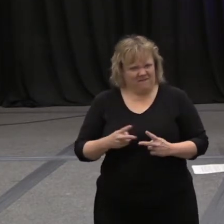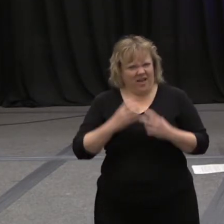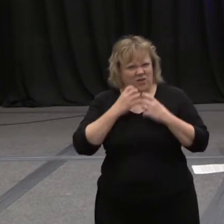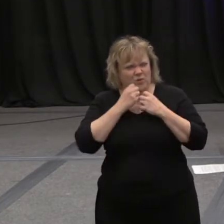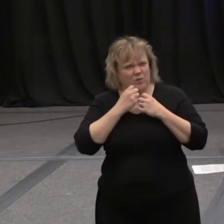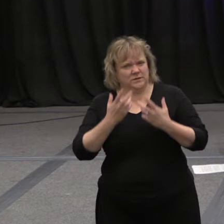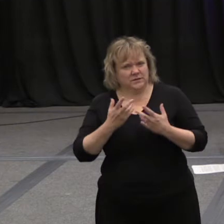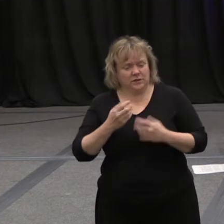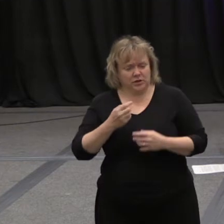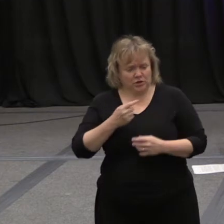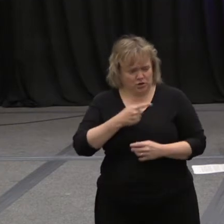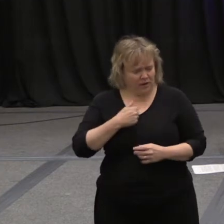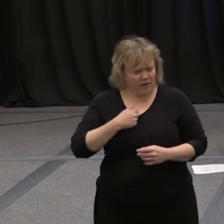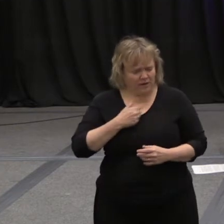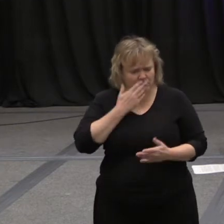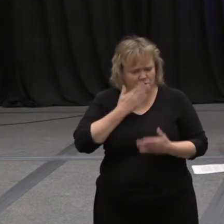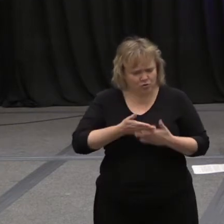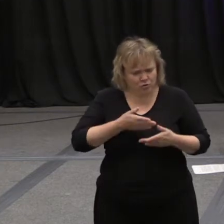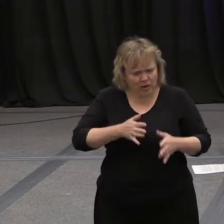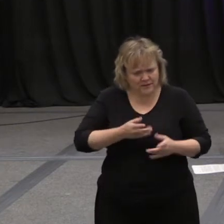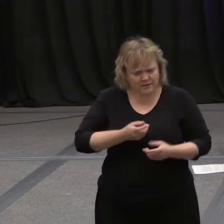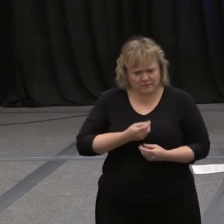what different things sex can mean